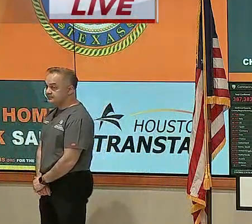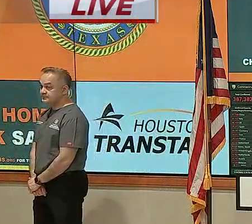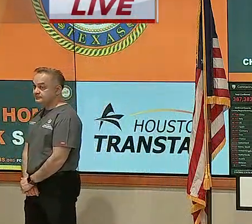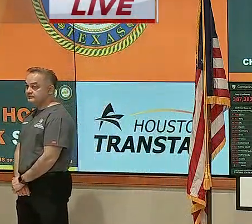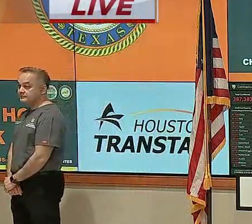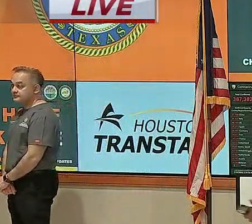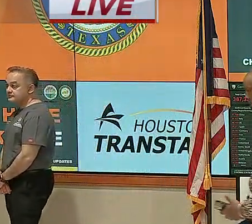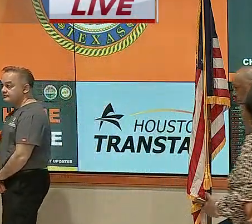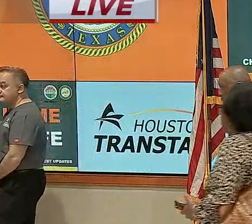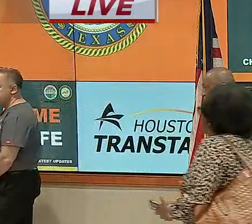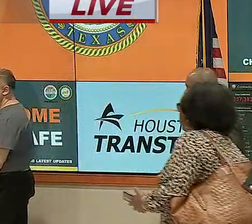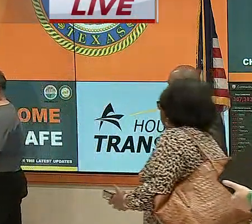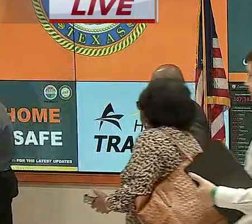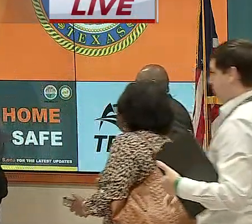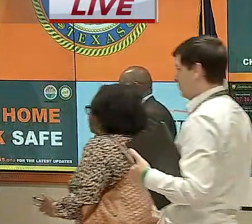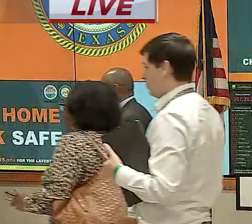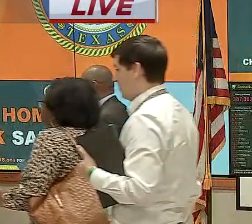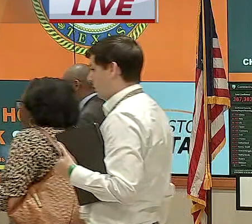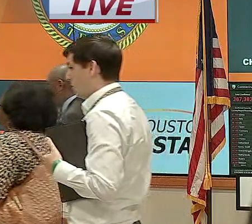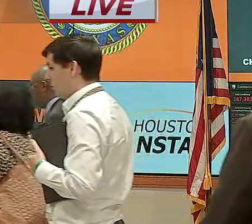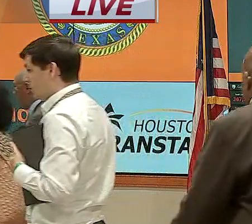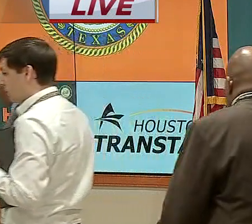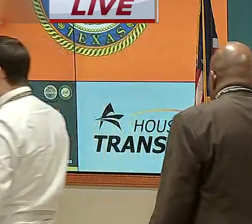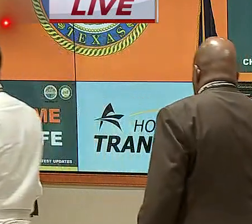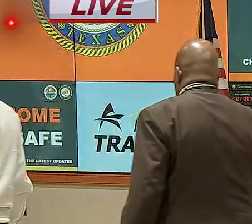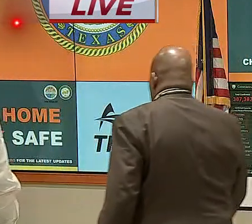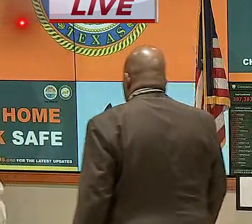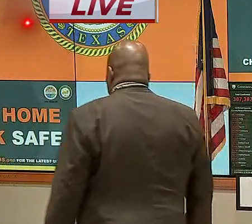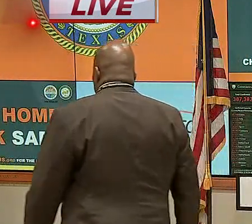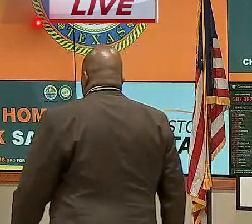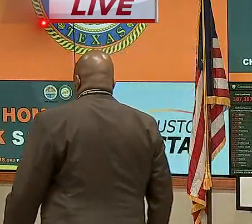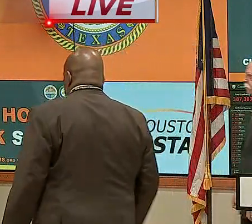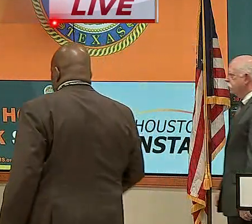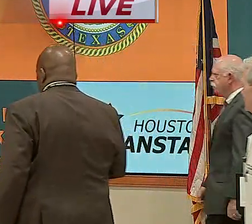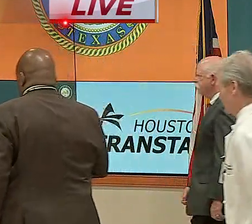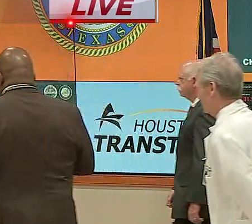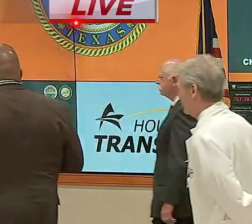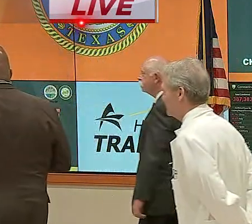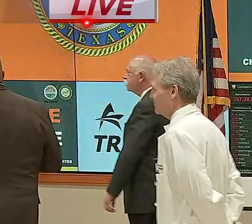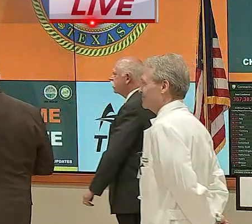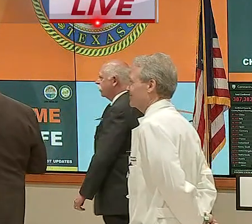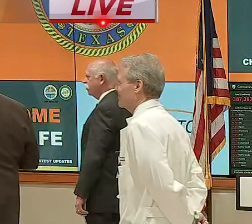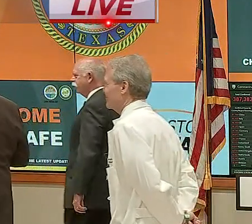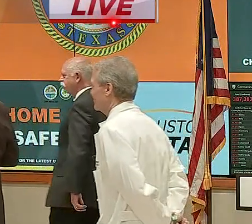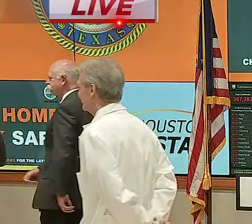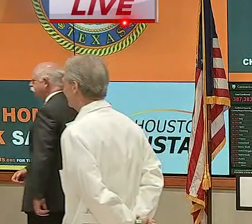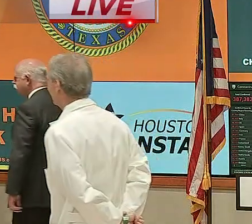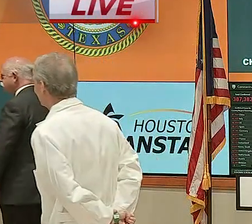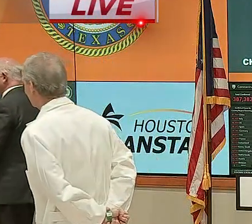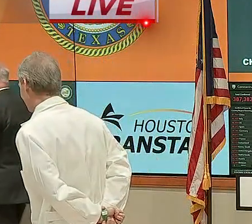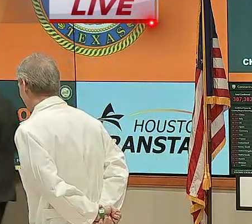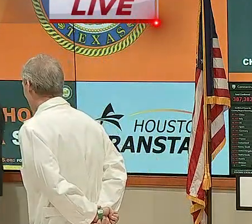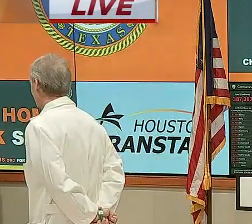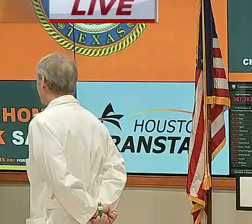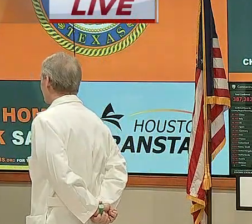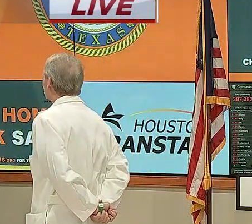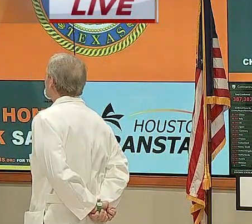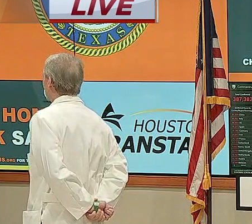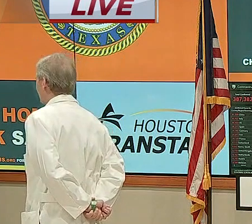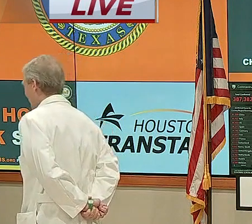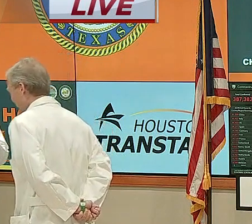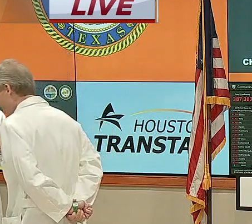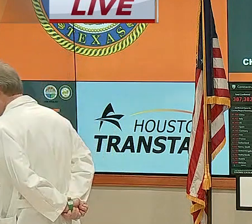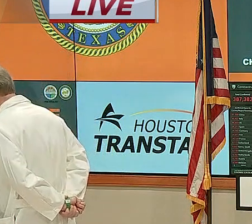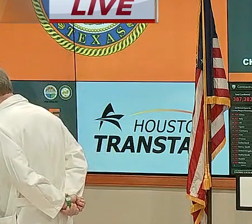stay-at-home work-safe order effective tonight at midnight until April 3rd. A lot of people on social media, on ABC 13's Facebook